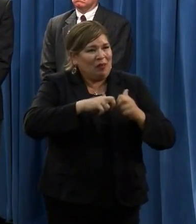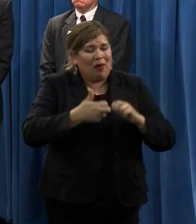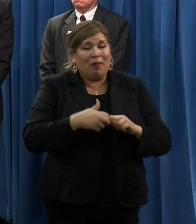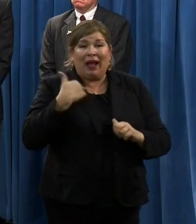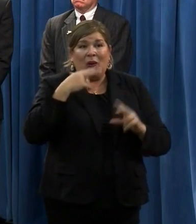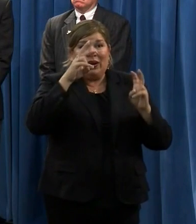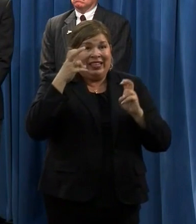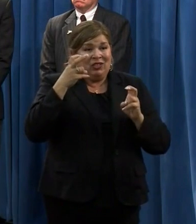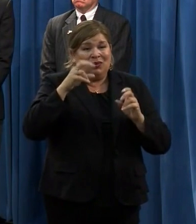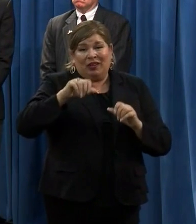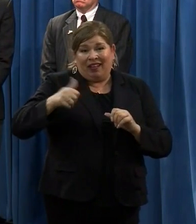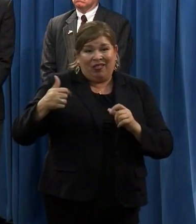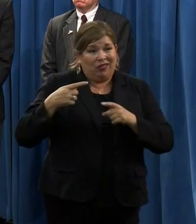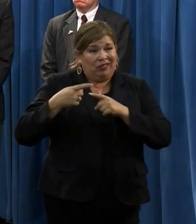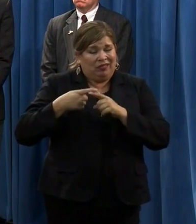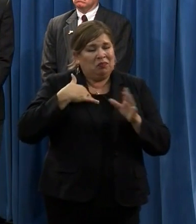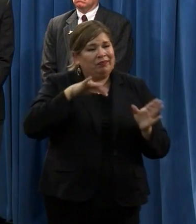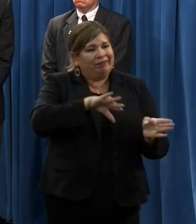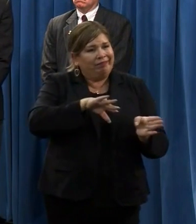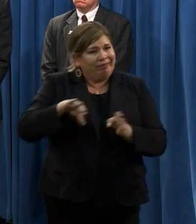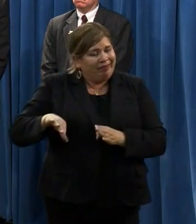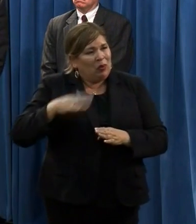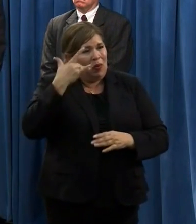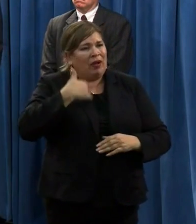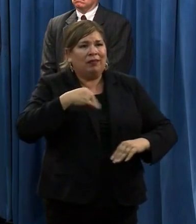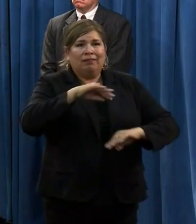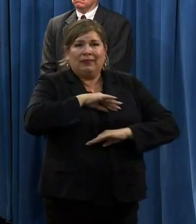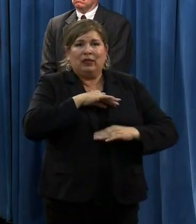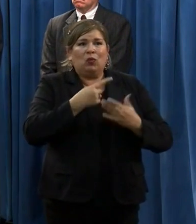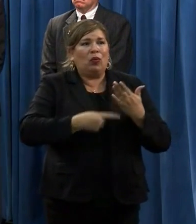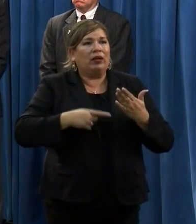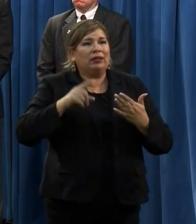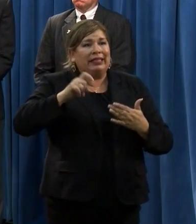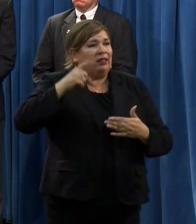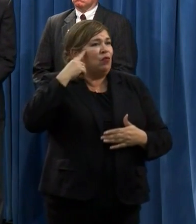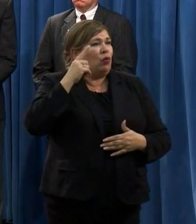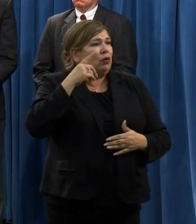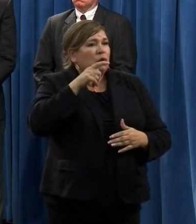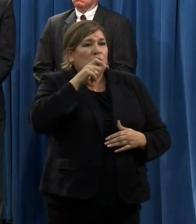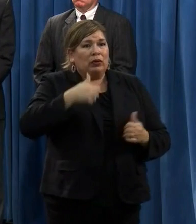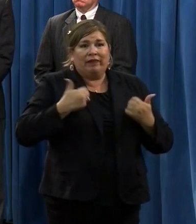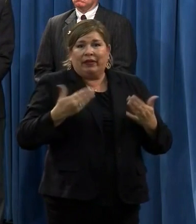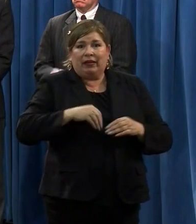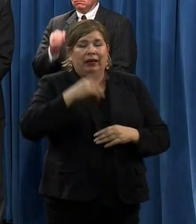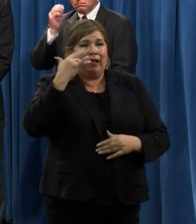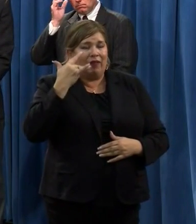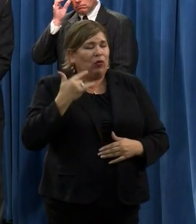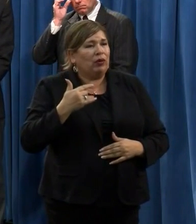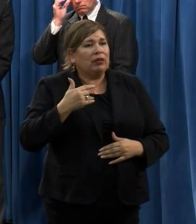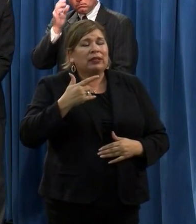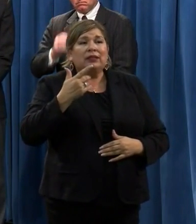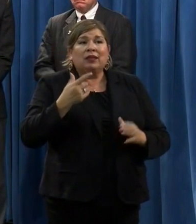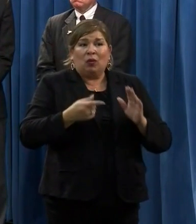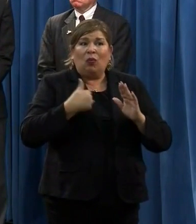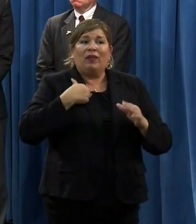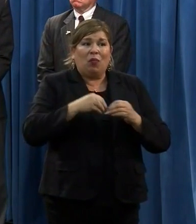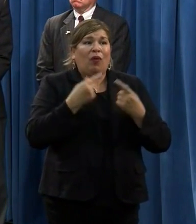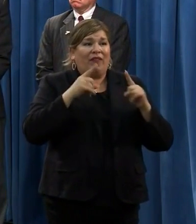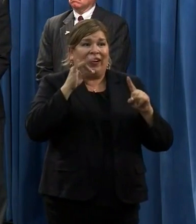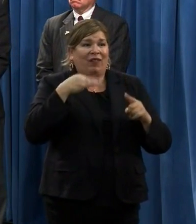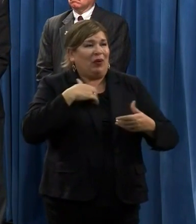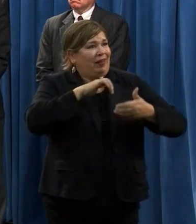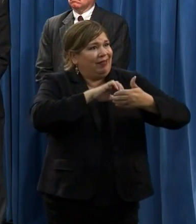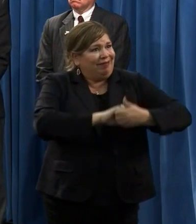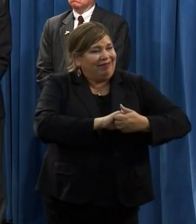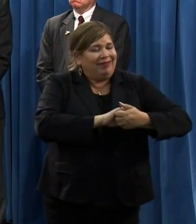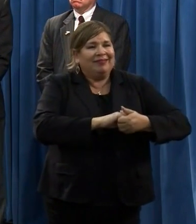moment so I can meet the needs of the people of the state of California. And I think we're better off when we're working partners, not sparring partners. And I call